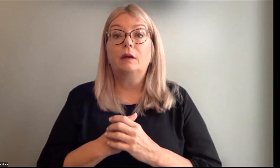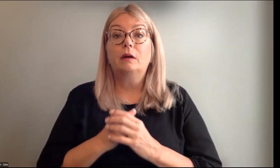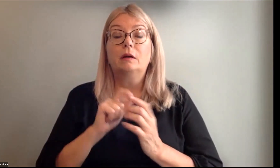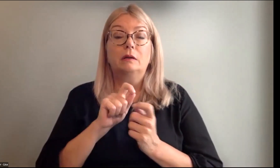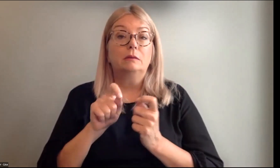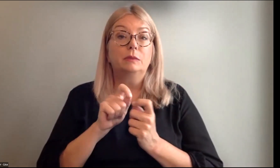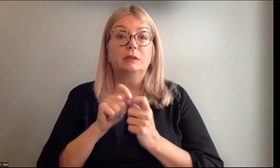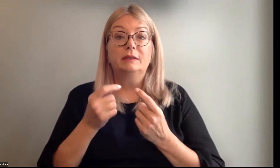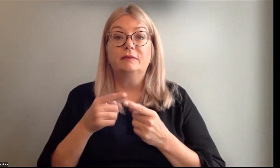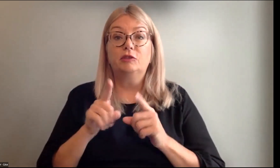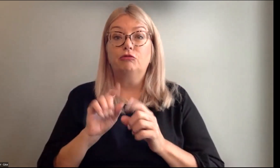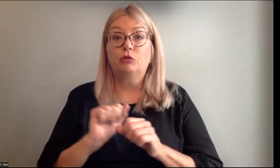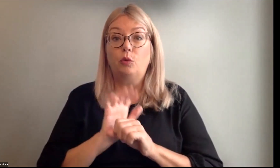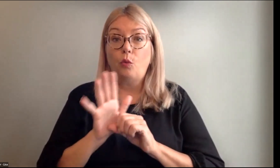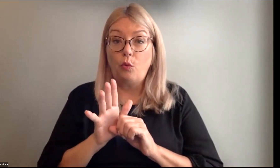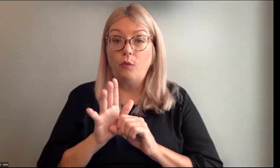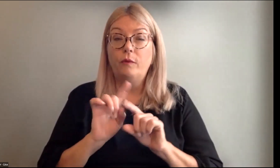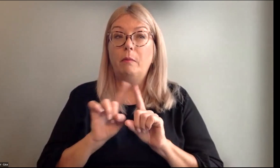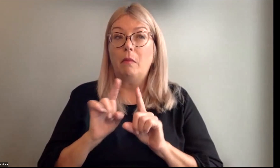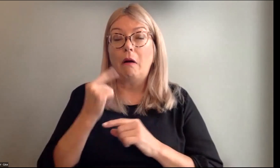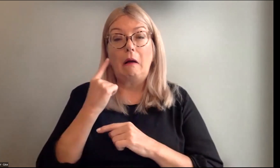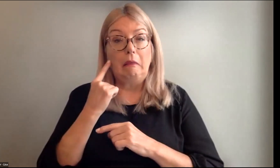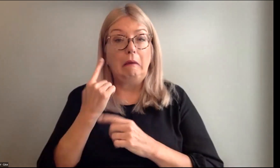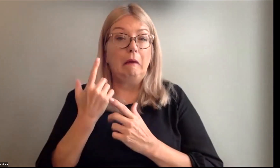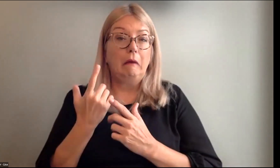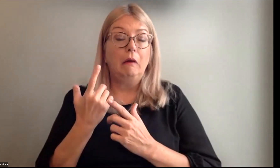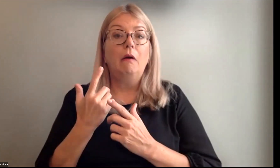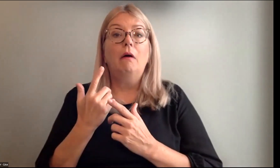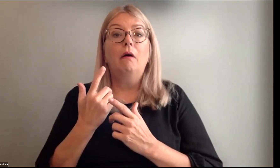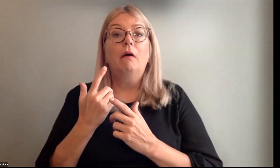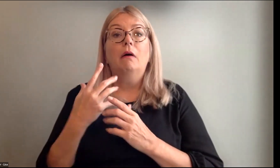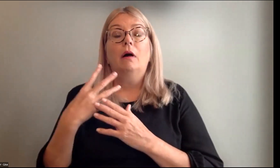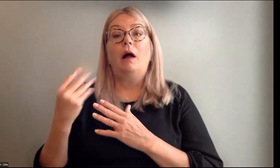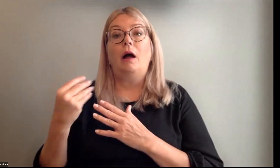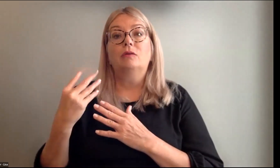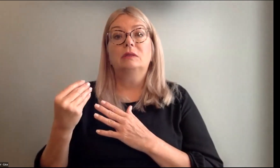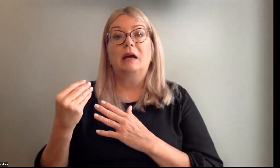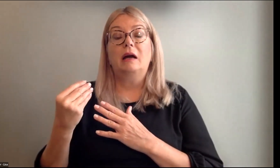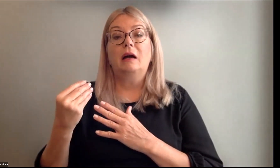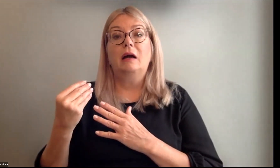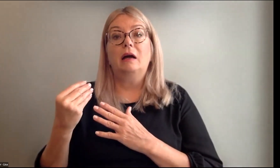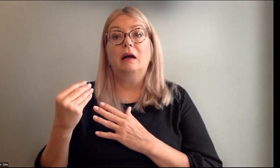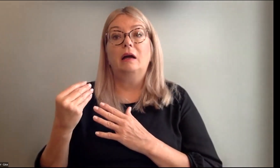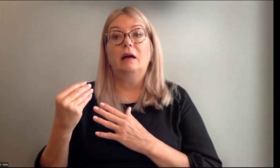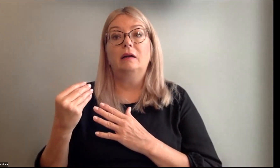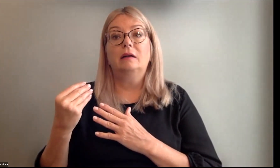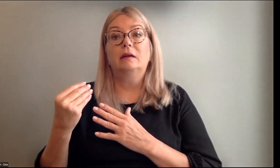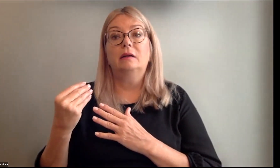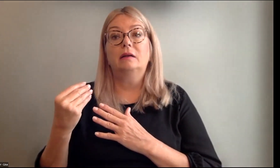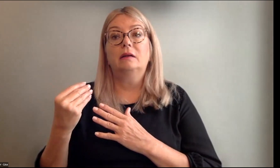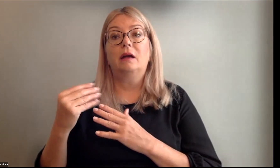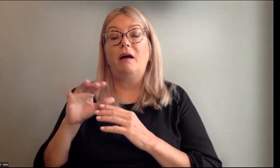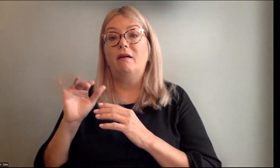particularly during the pandemic, but I think even when outside of those